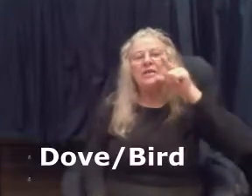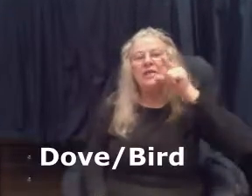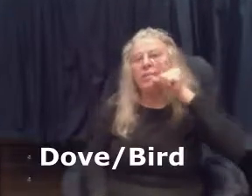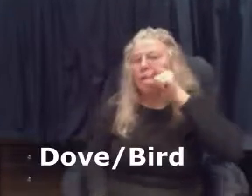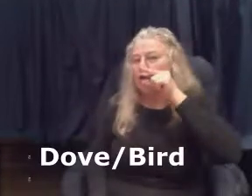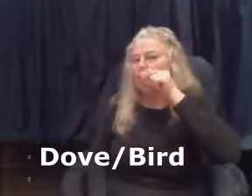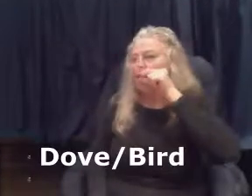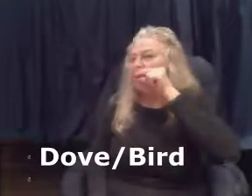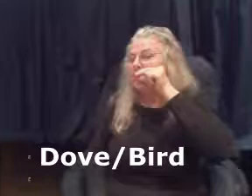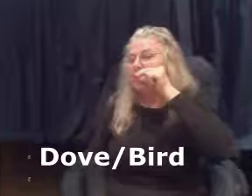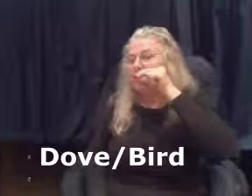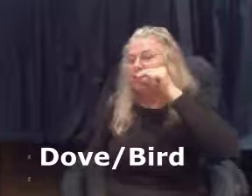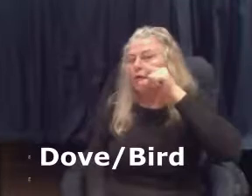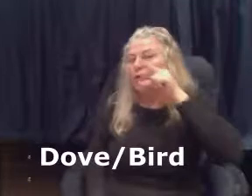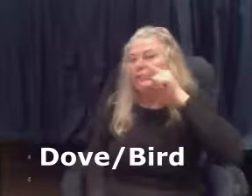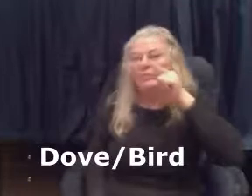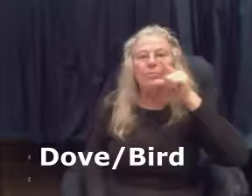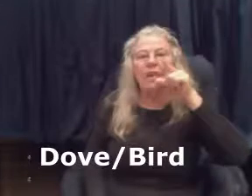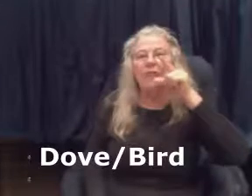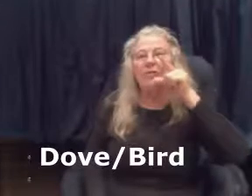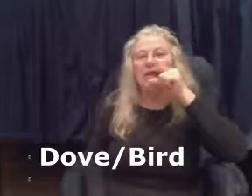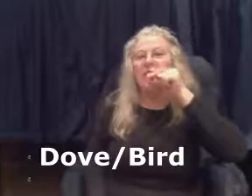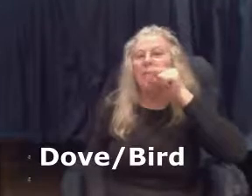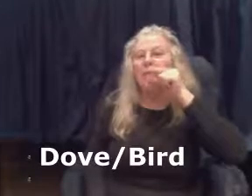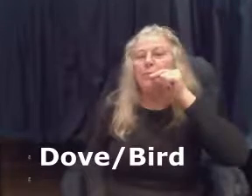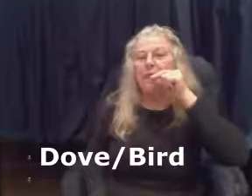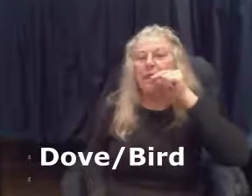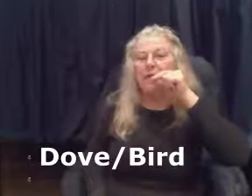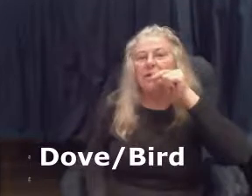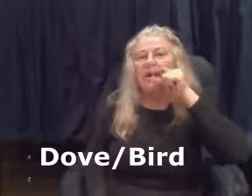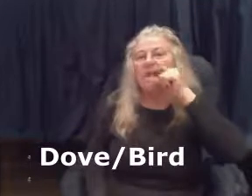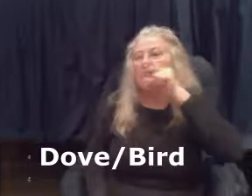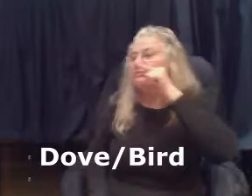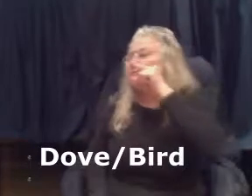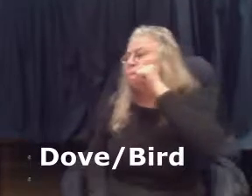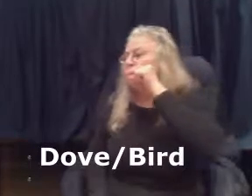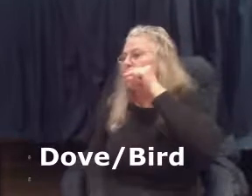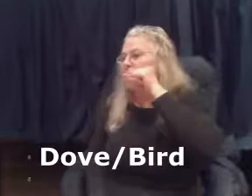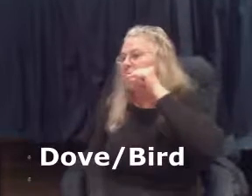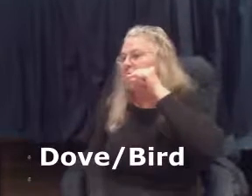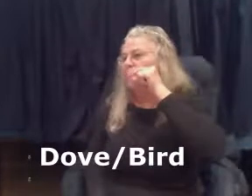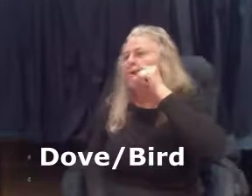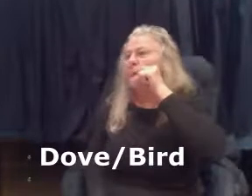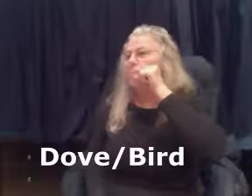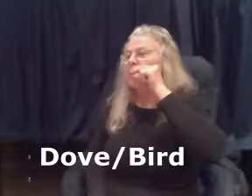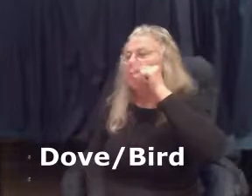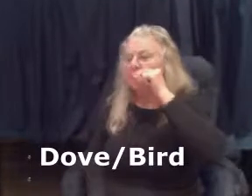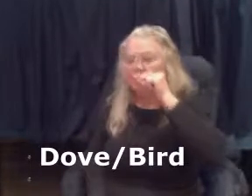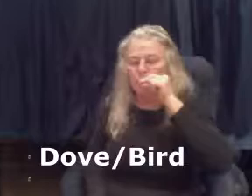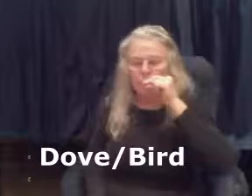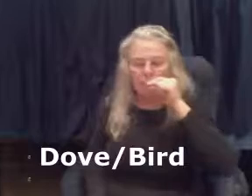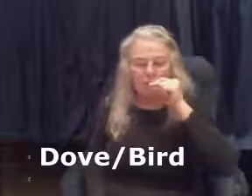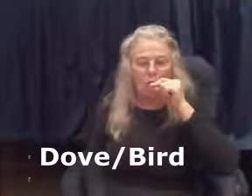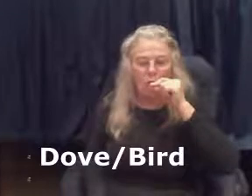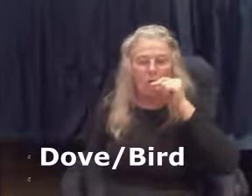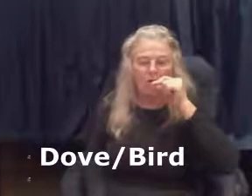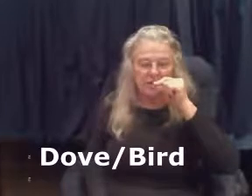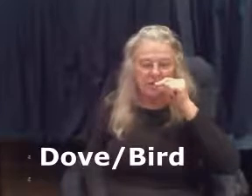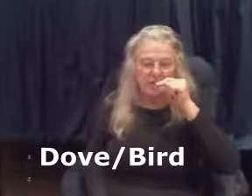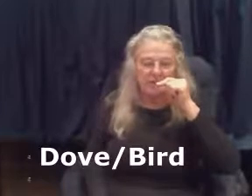a bird, so you're going to make the beak and bring it down a couple times, bird or dove.